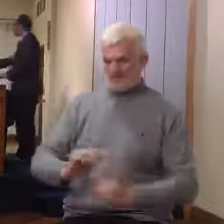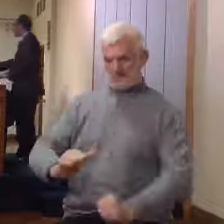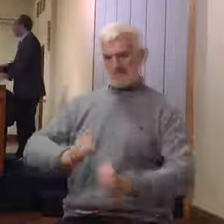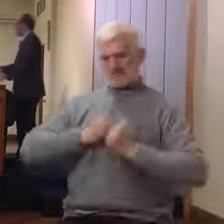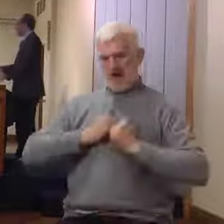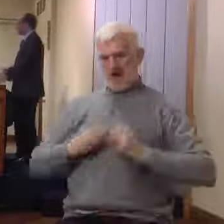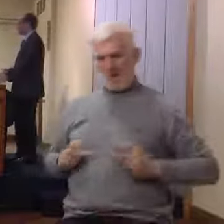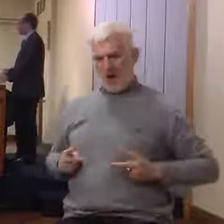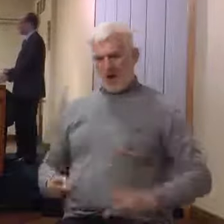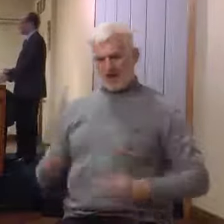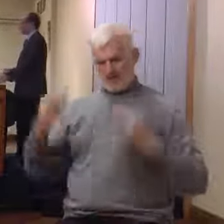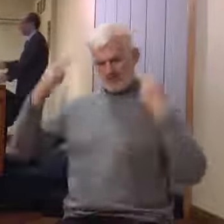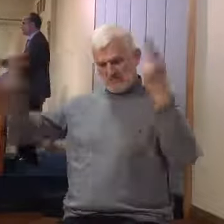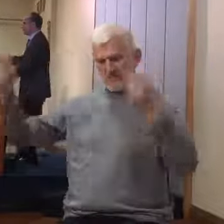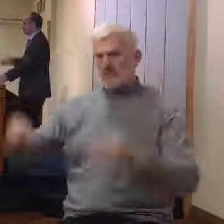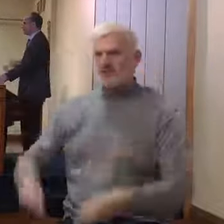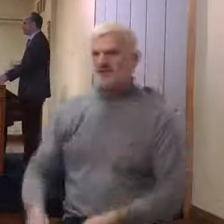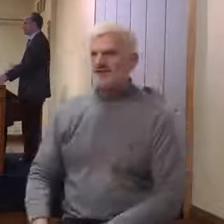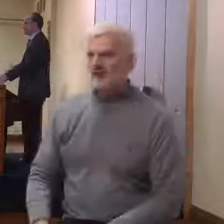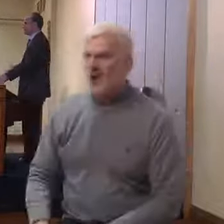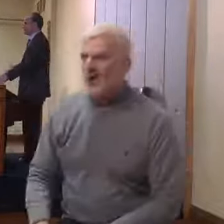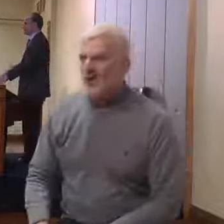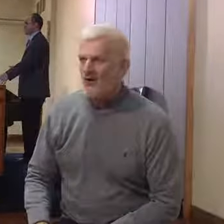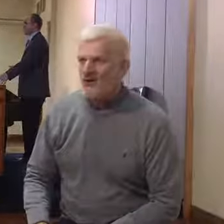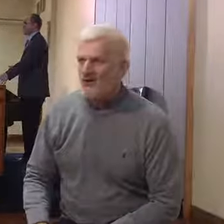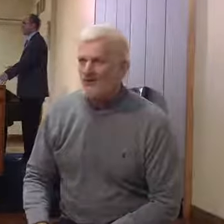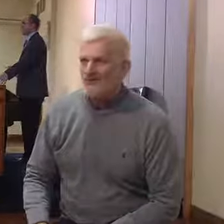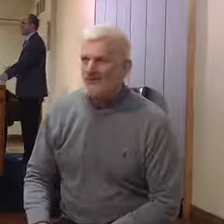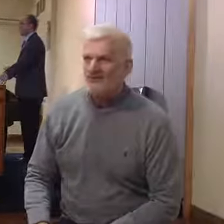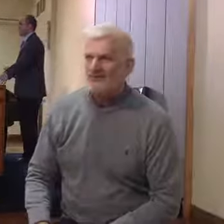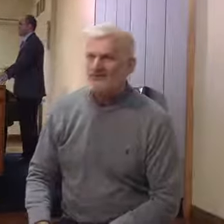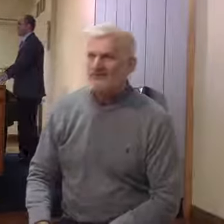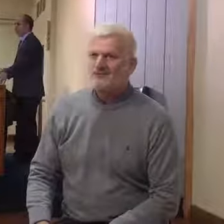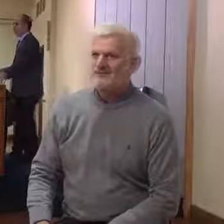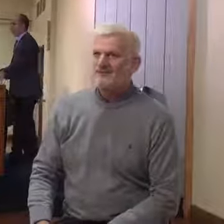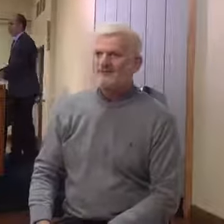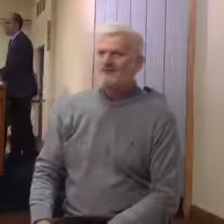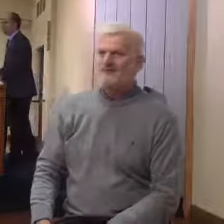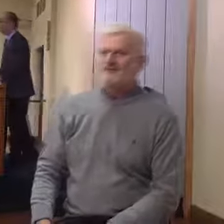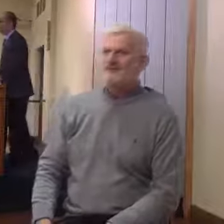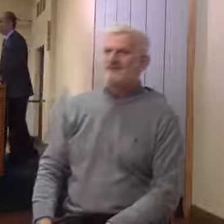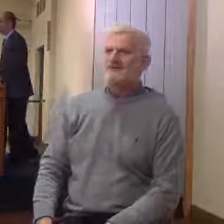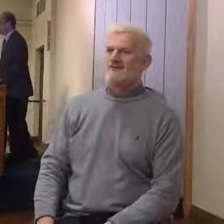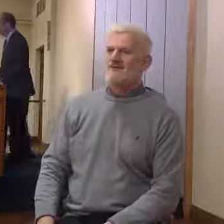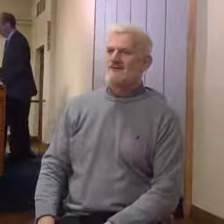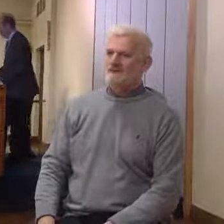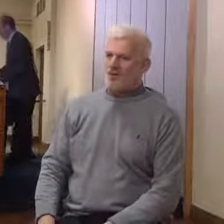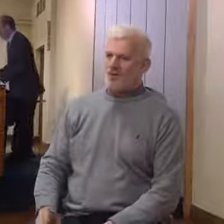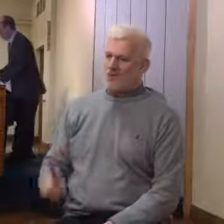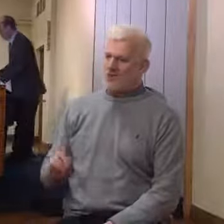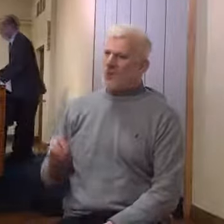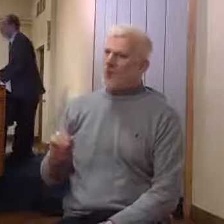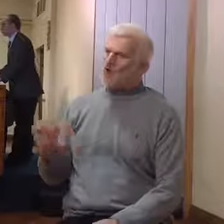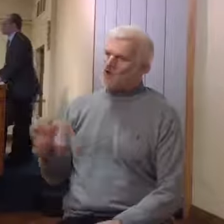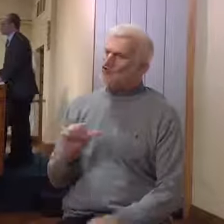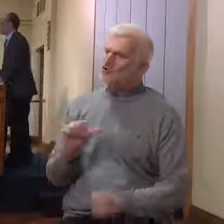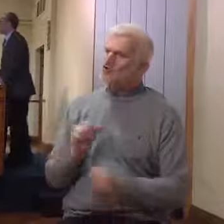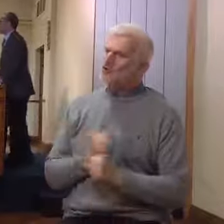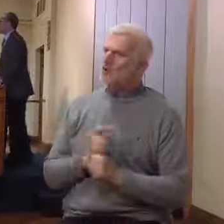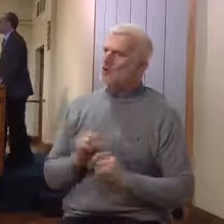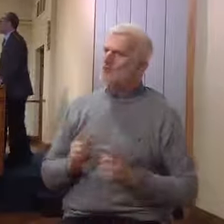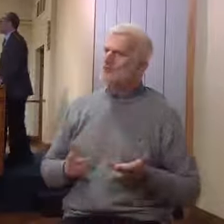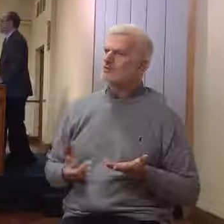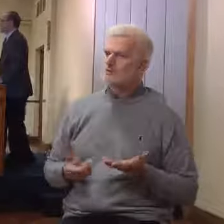not why God created us and put us in this world. But what are we to do? Look at the verse.